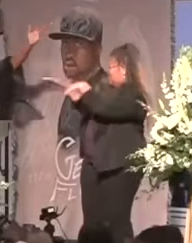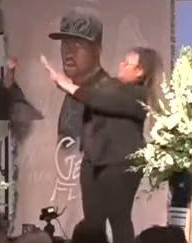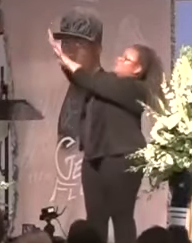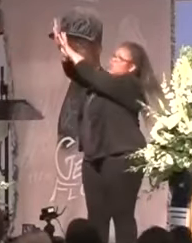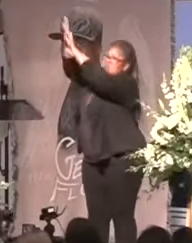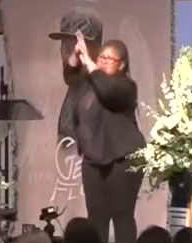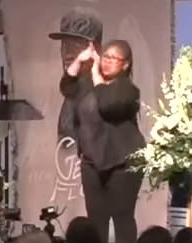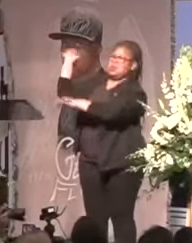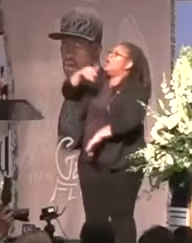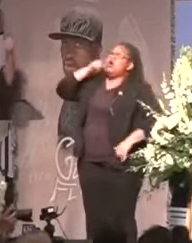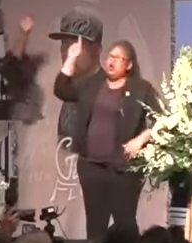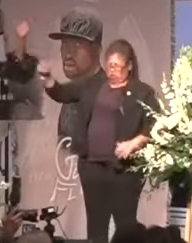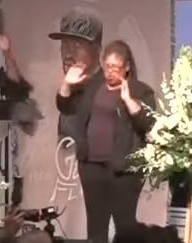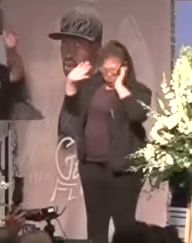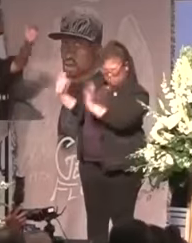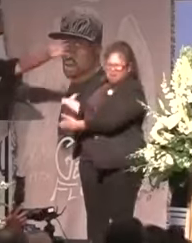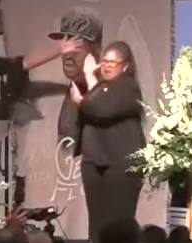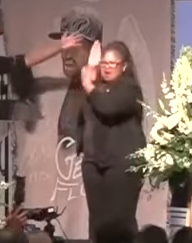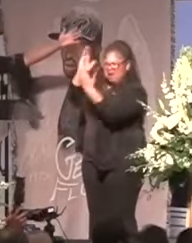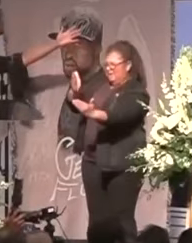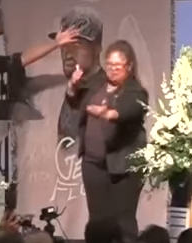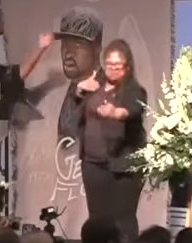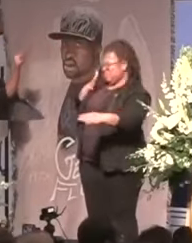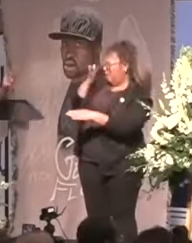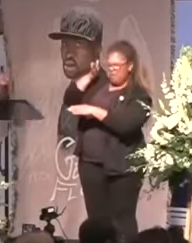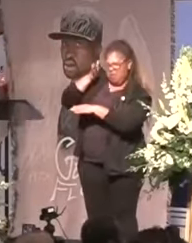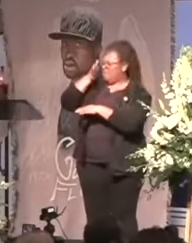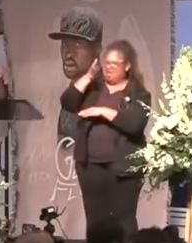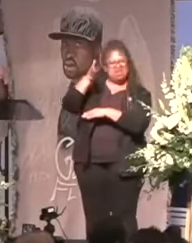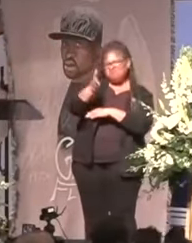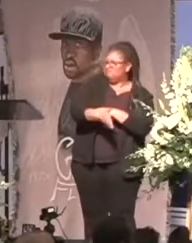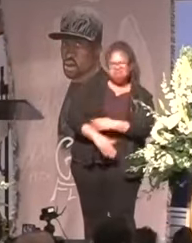mountain you